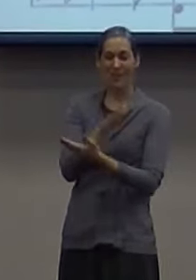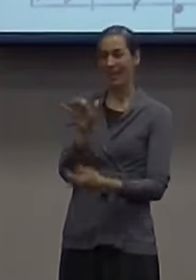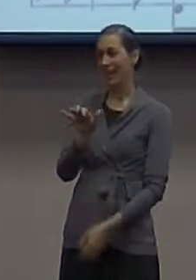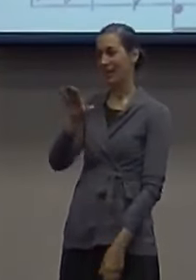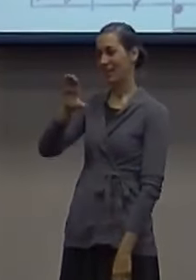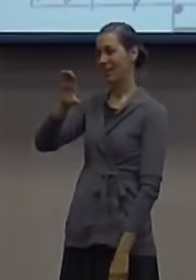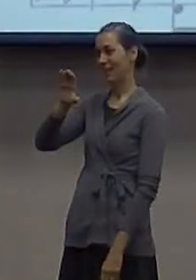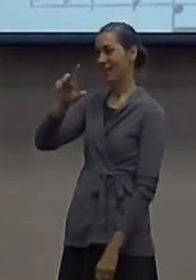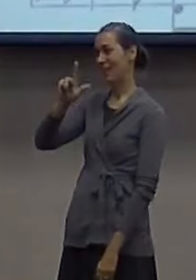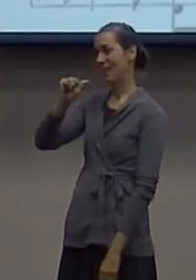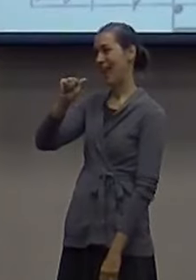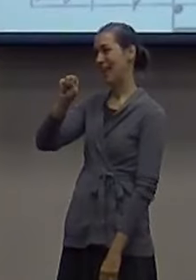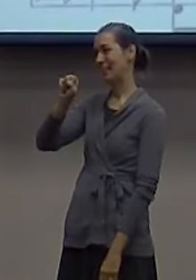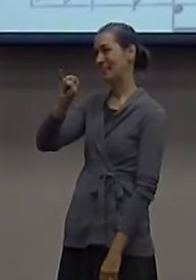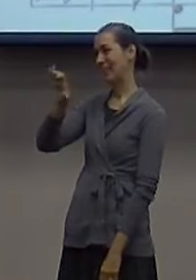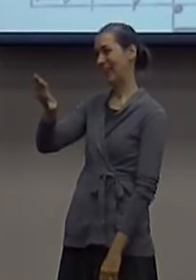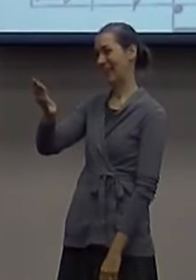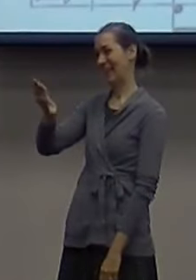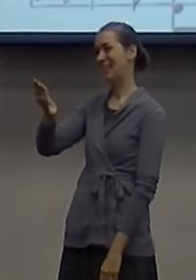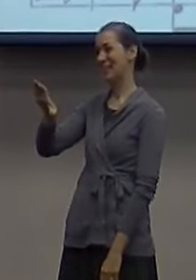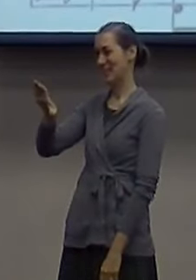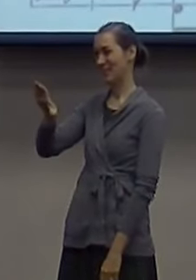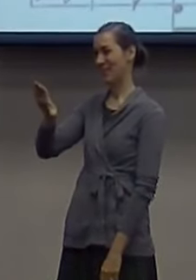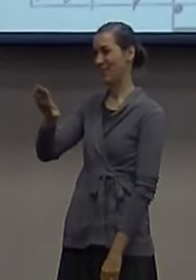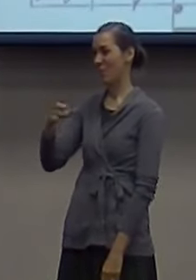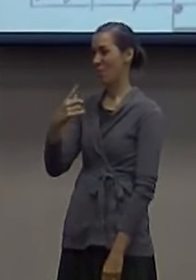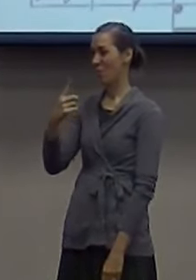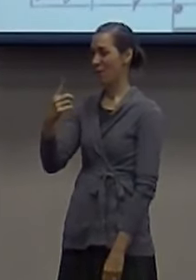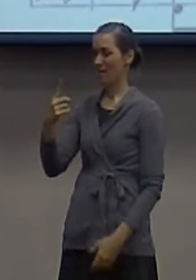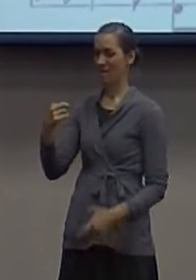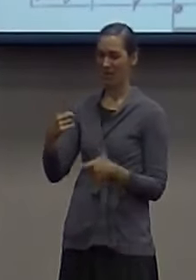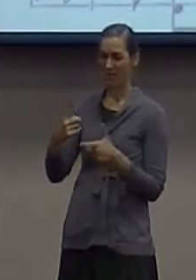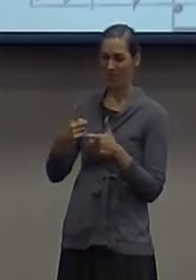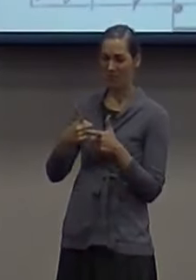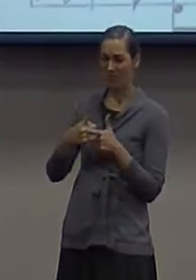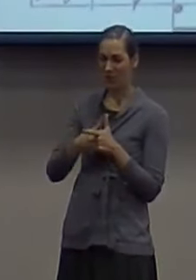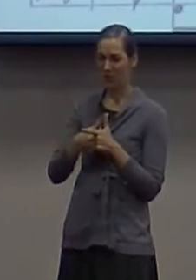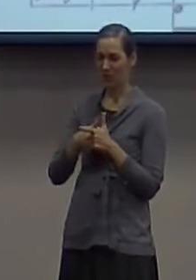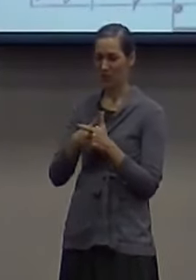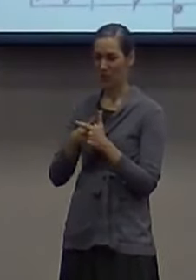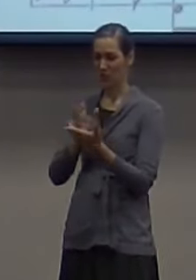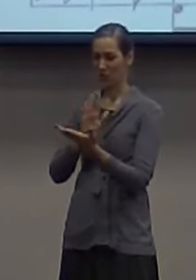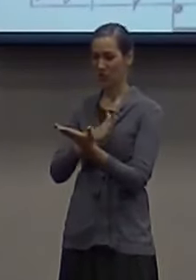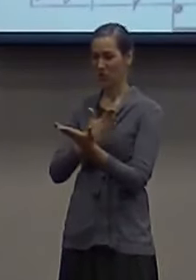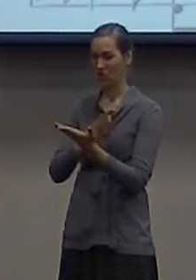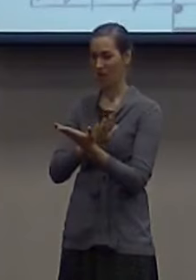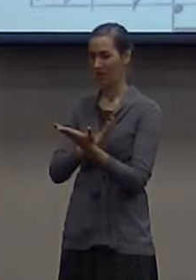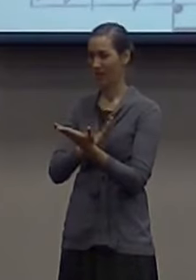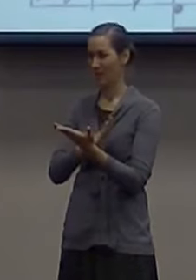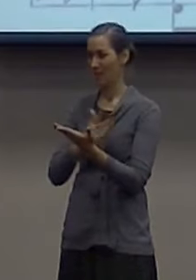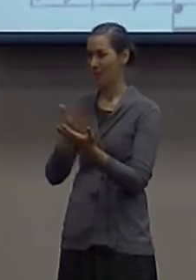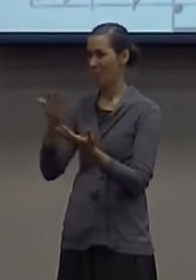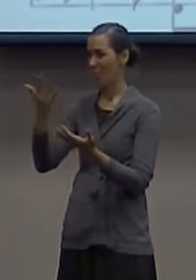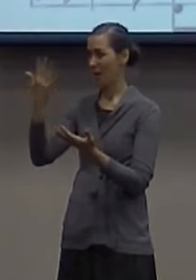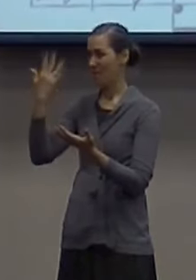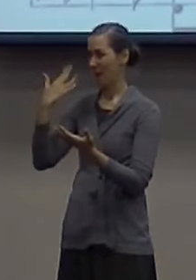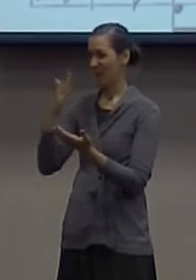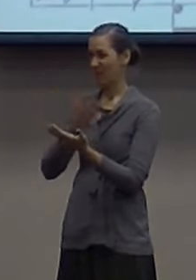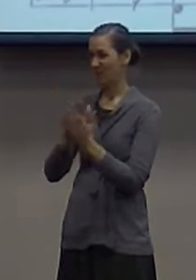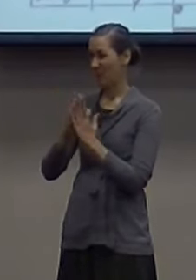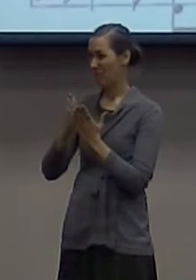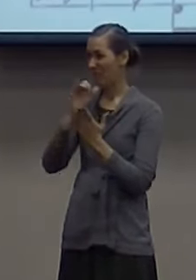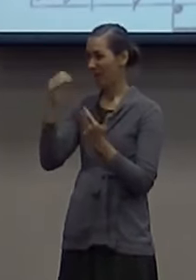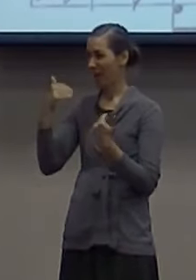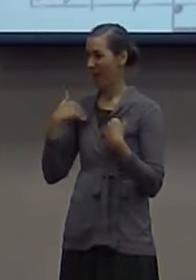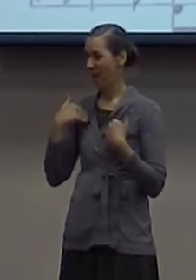think it was one of those first songs that actually pasted into the fly cover of our books. Anybody go back that far and know that